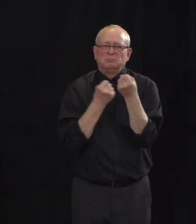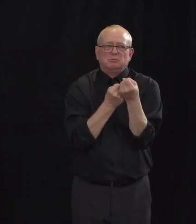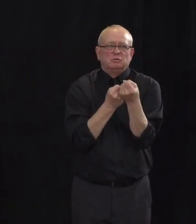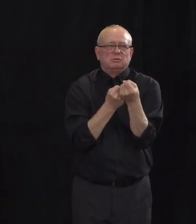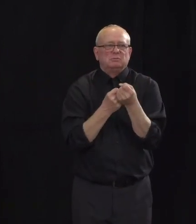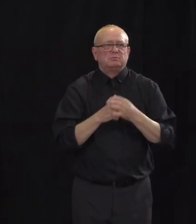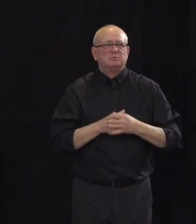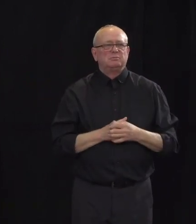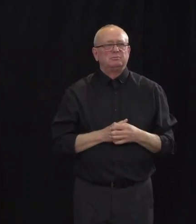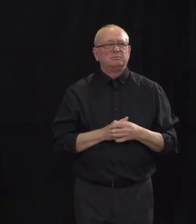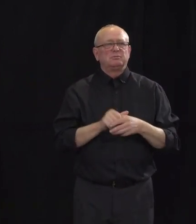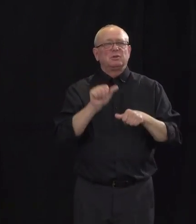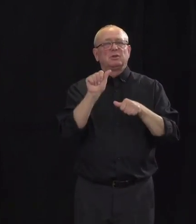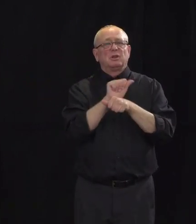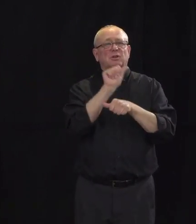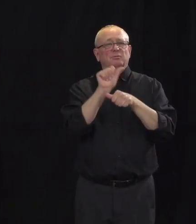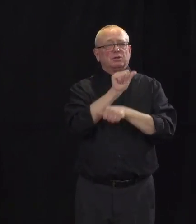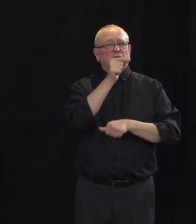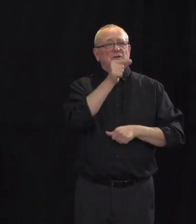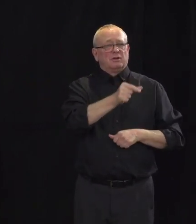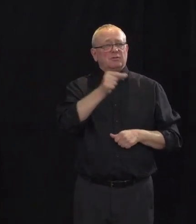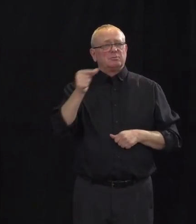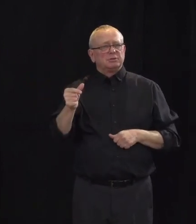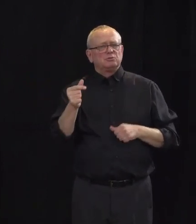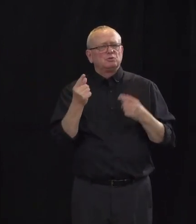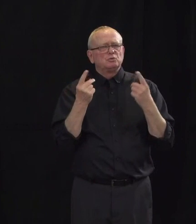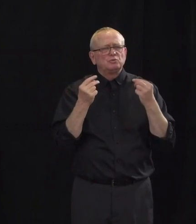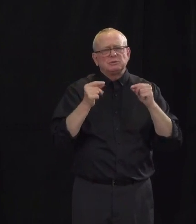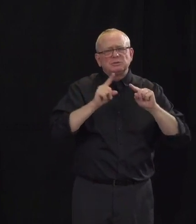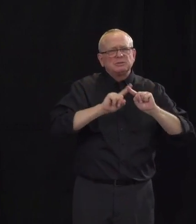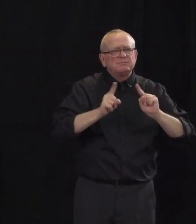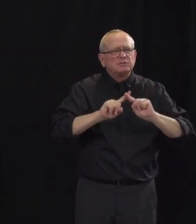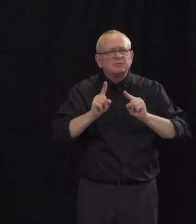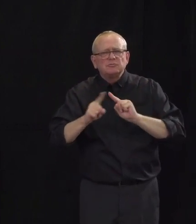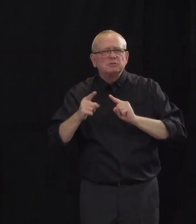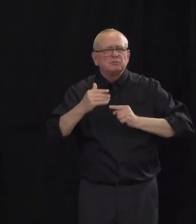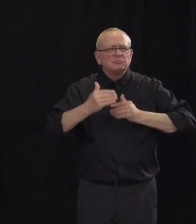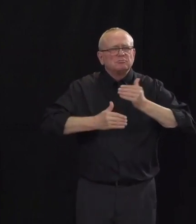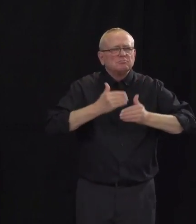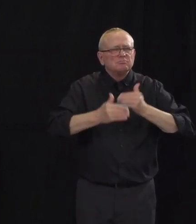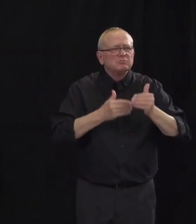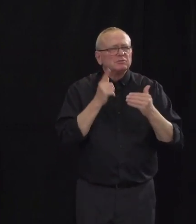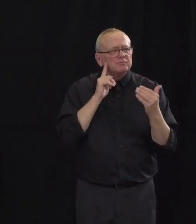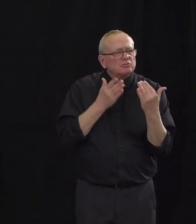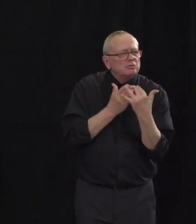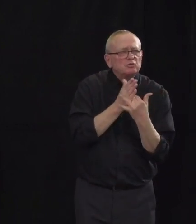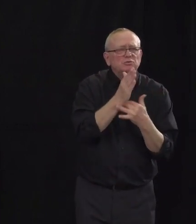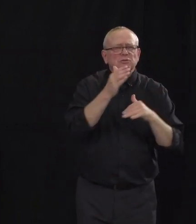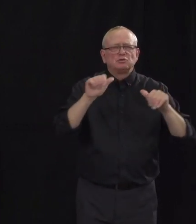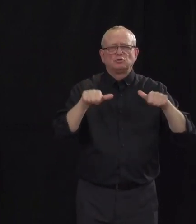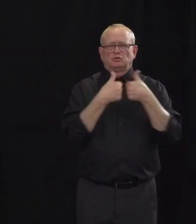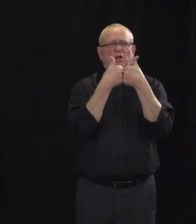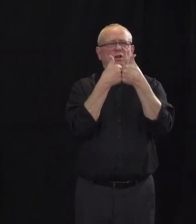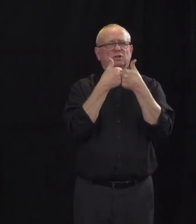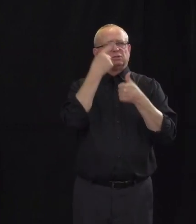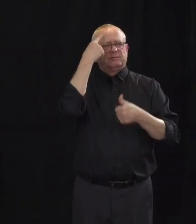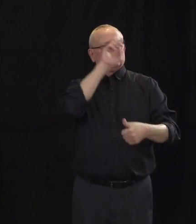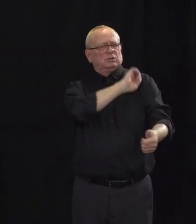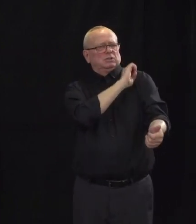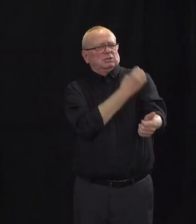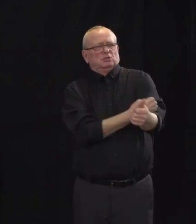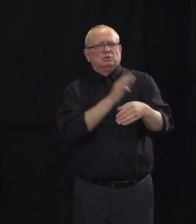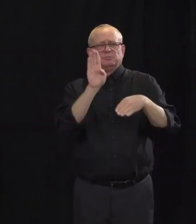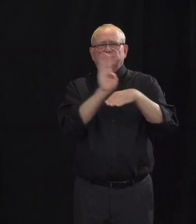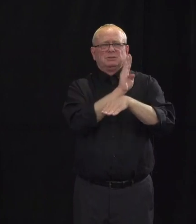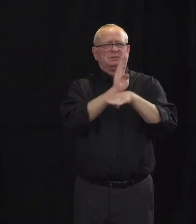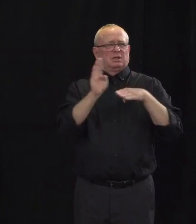Alberta is doing to help them get through this, the most challenging time in the history of Canada's energy sector. Let